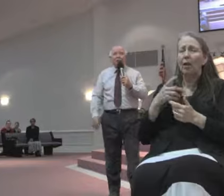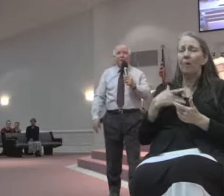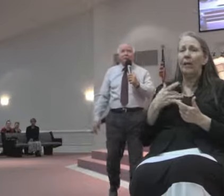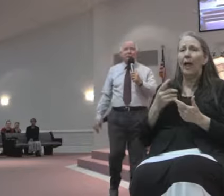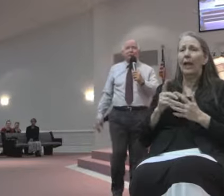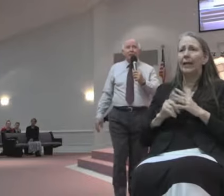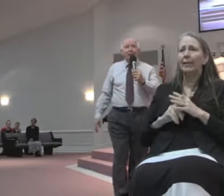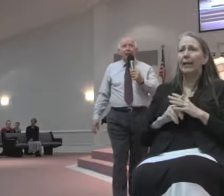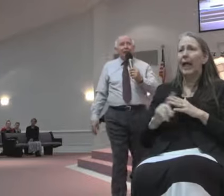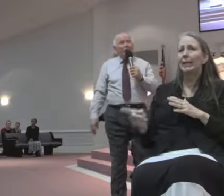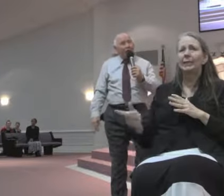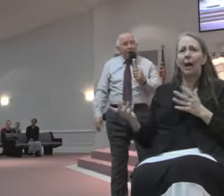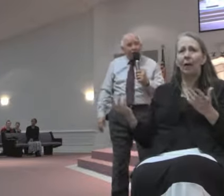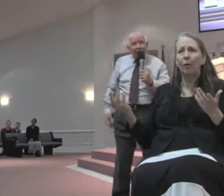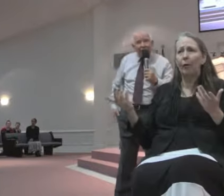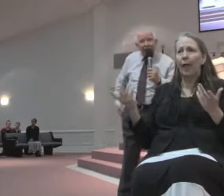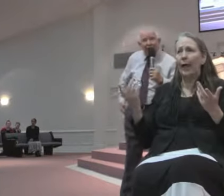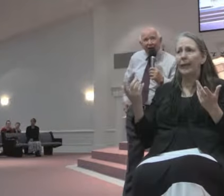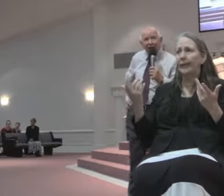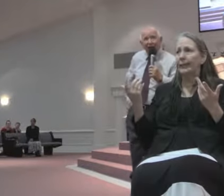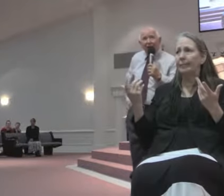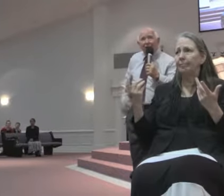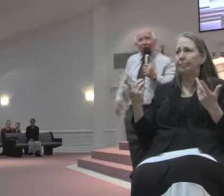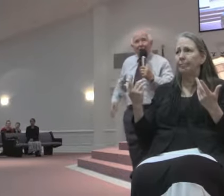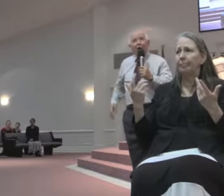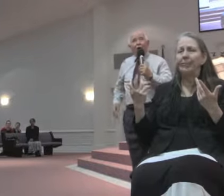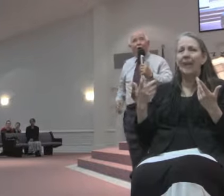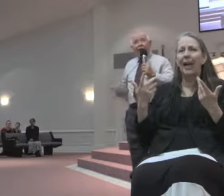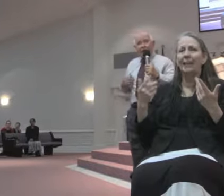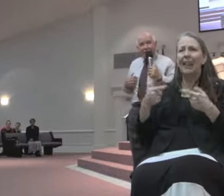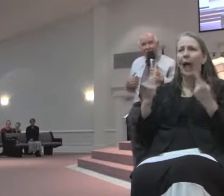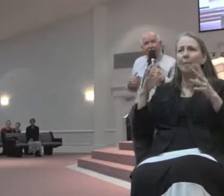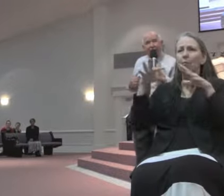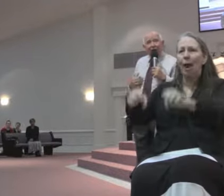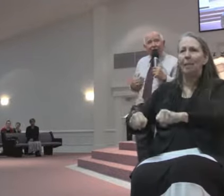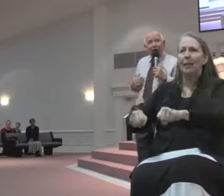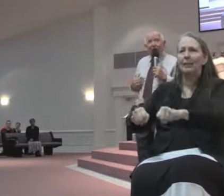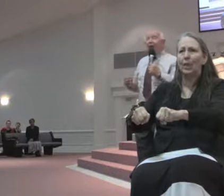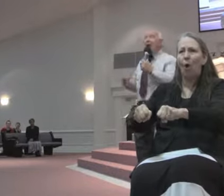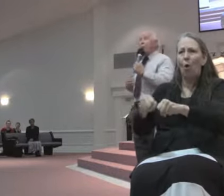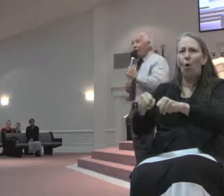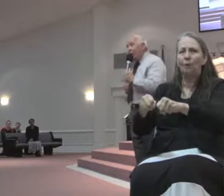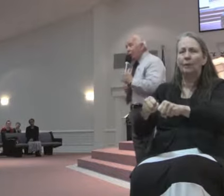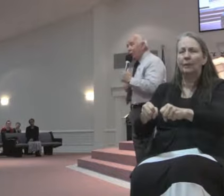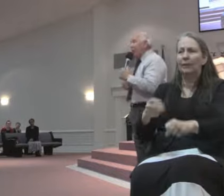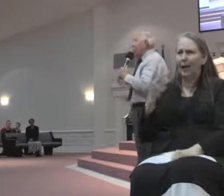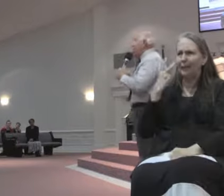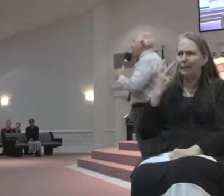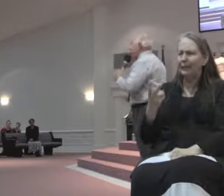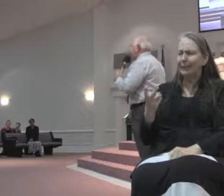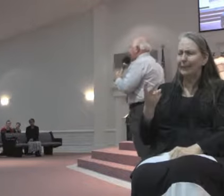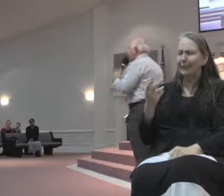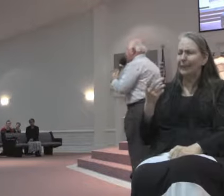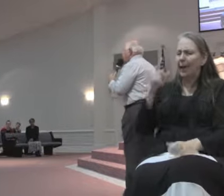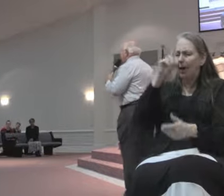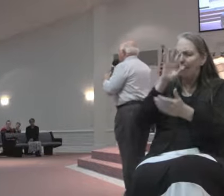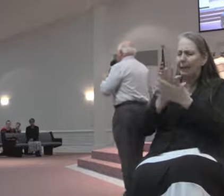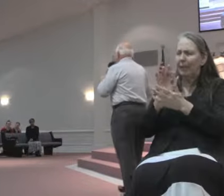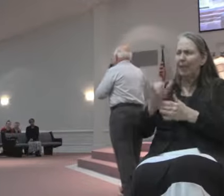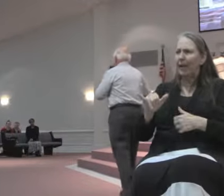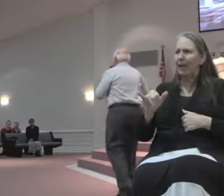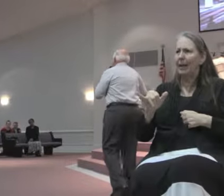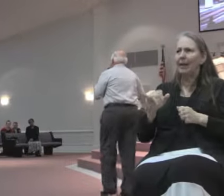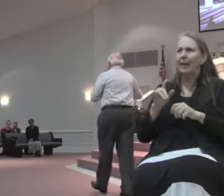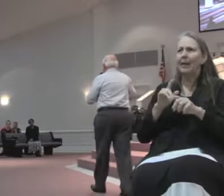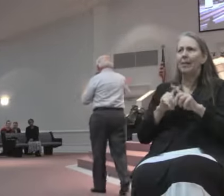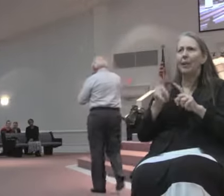exile. Are you listening? Now, I see that. And I believe that because the restoration